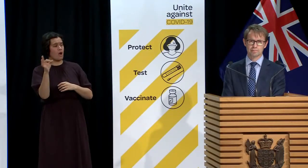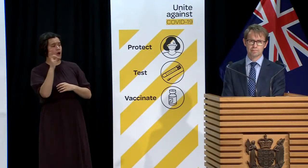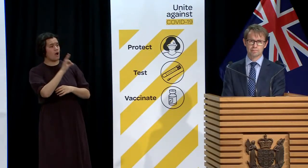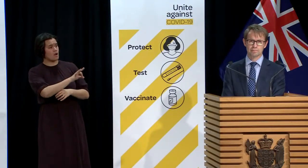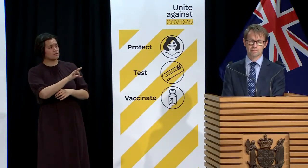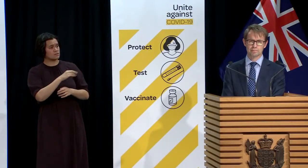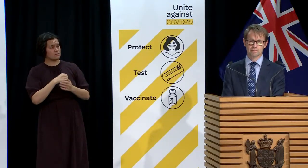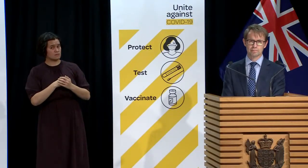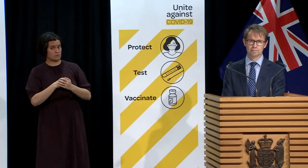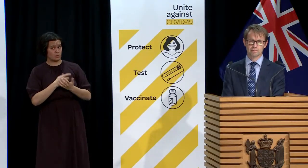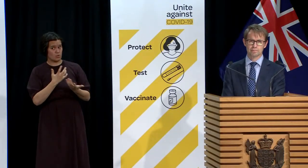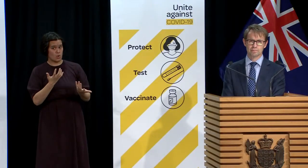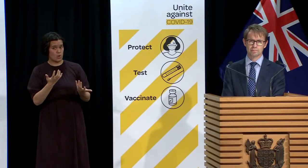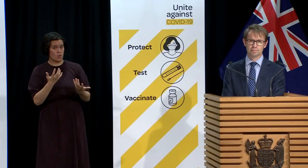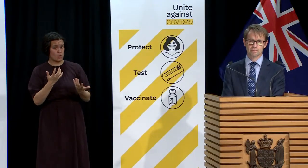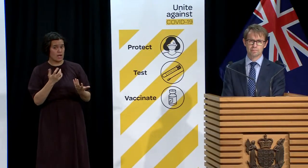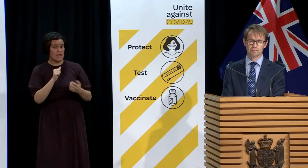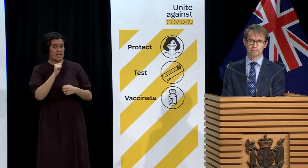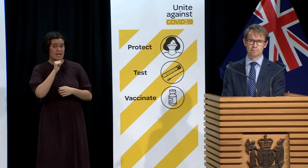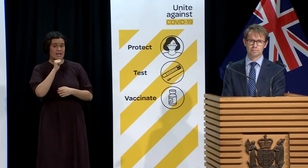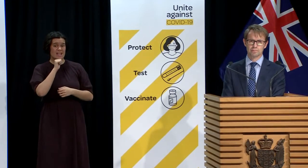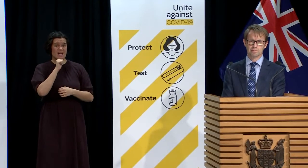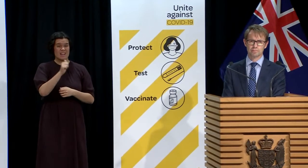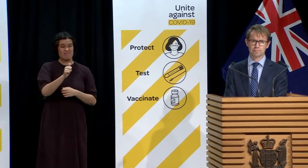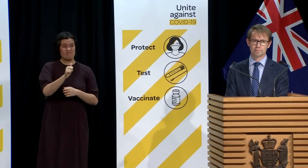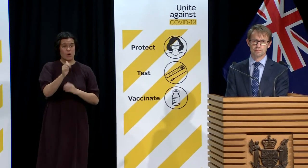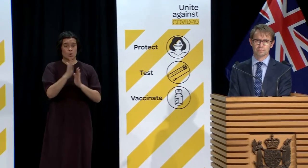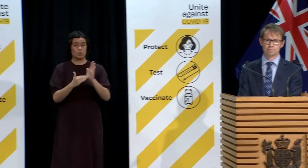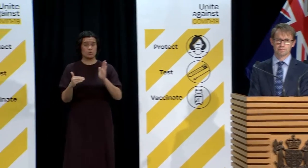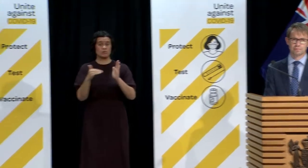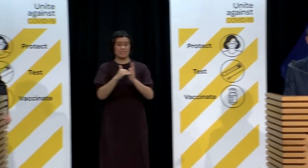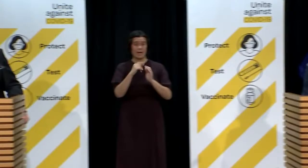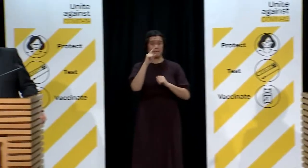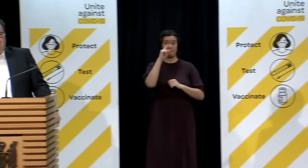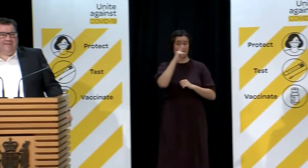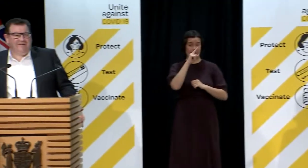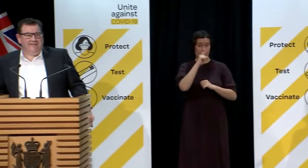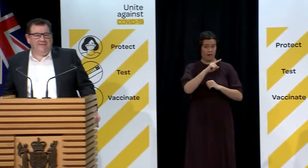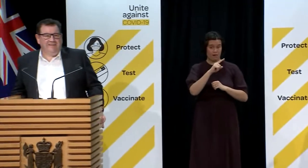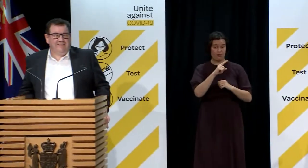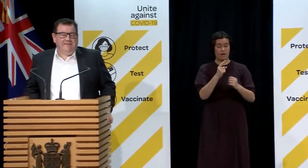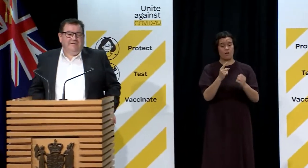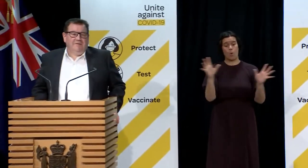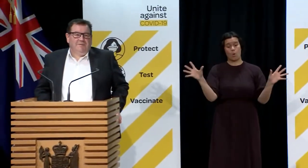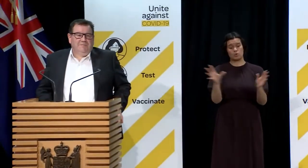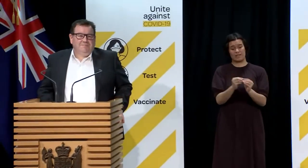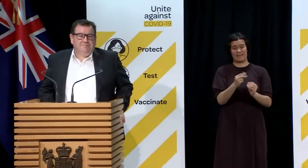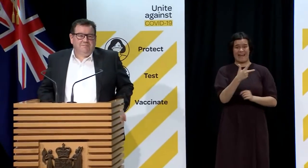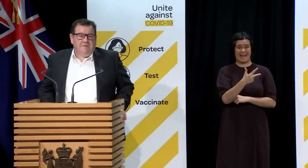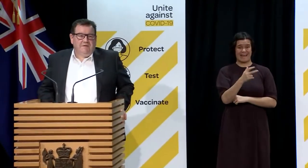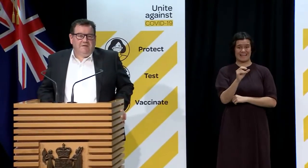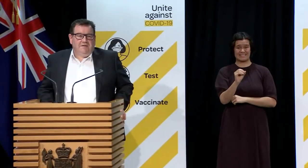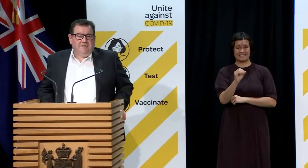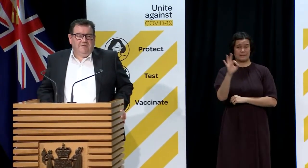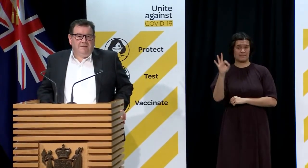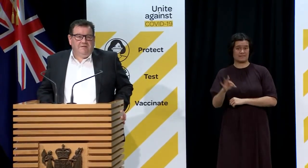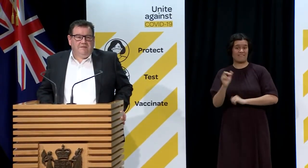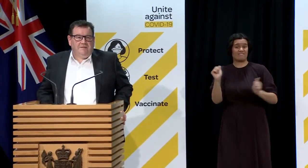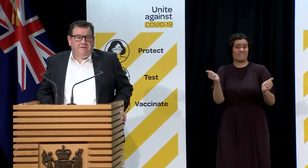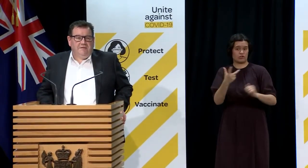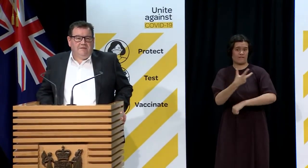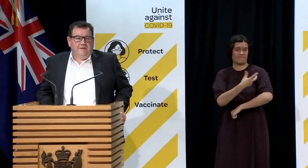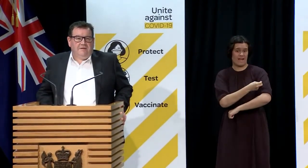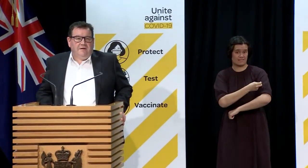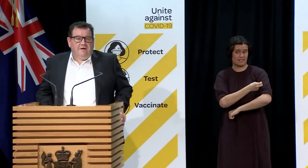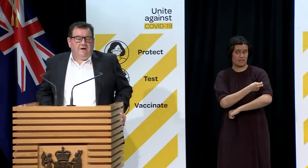look to do that if you get to sort of 80% and it's stubborn to get beyond that? What is the point that you would then make the call to perhaps bring